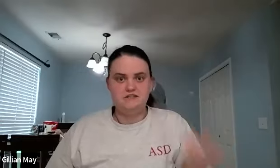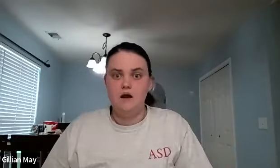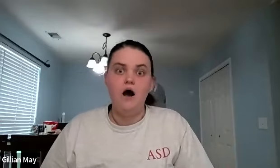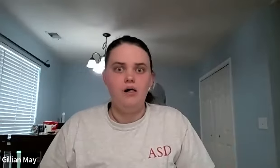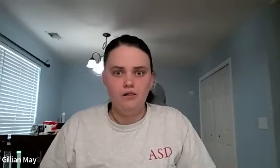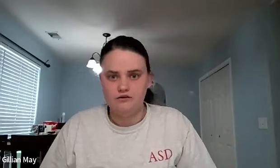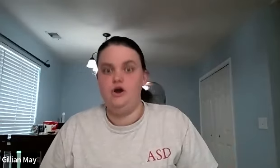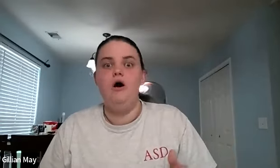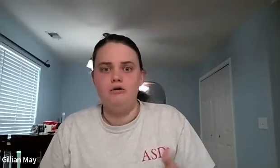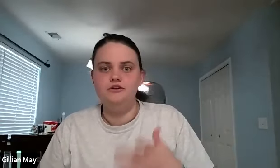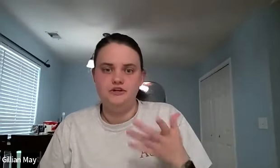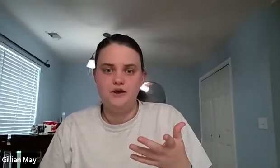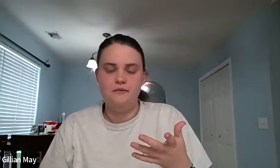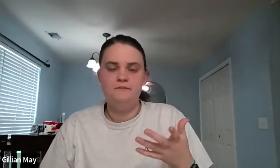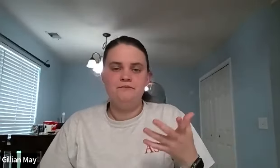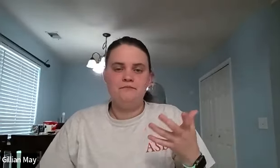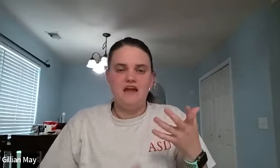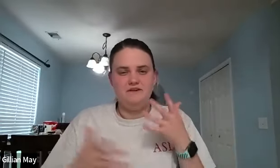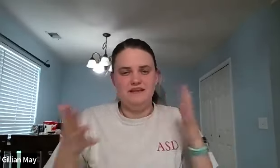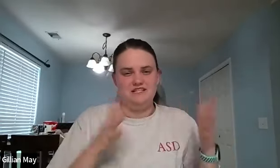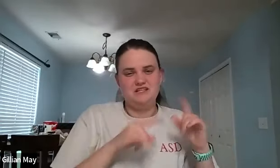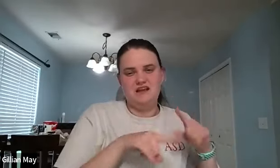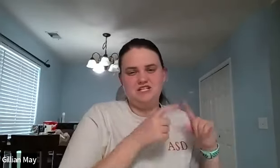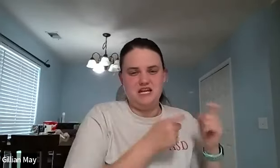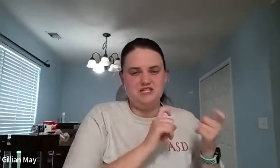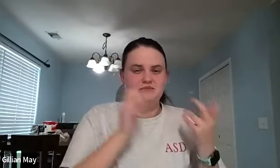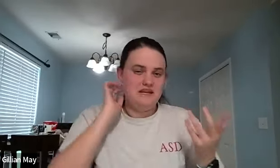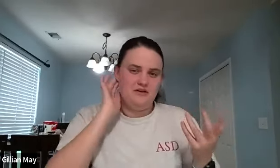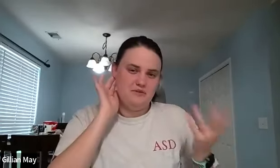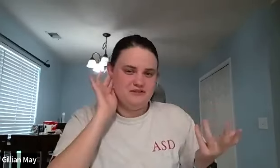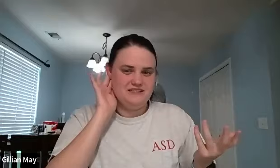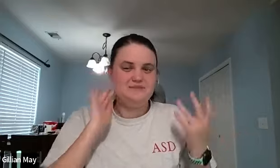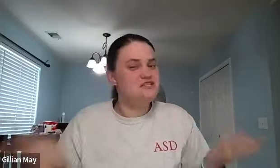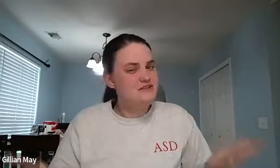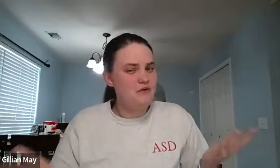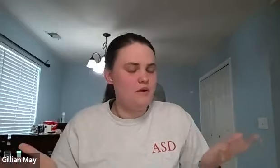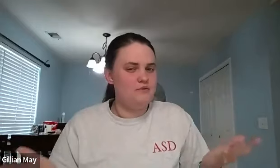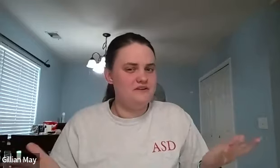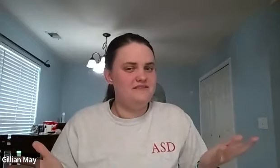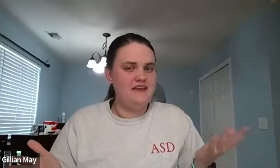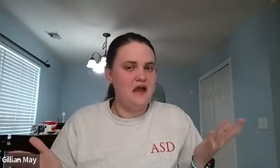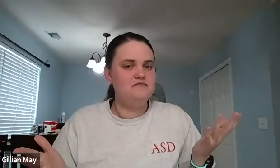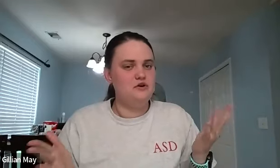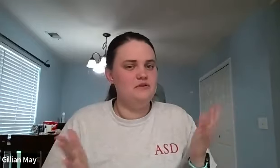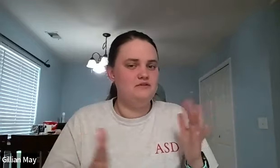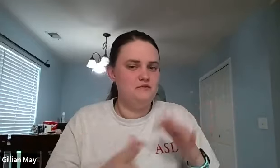said, all or y'all, you know. I feel like it just kind of changes depending on the person, especially if they've grown up with it. They have their own little forms